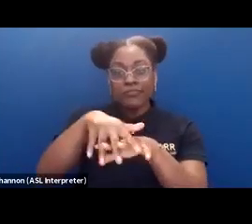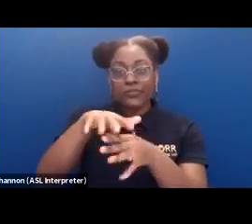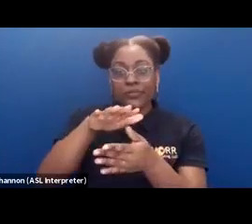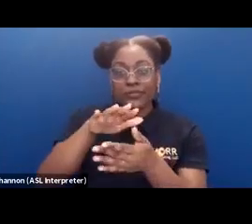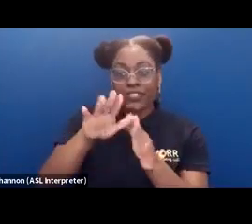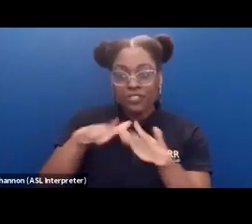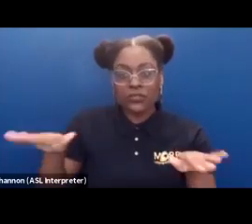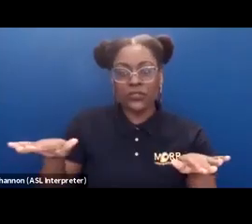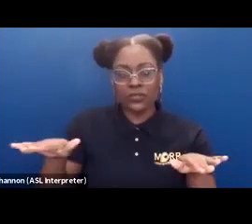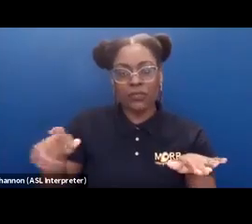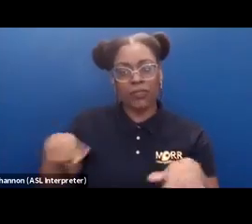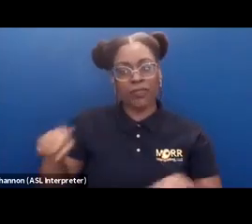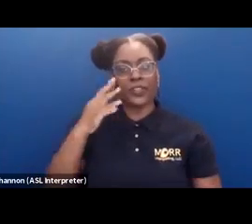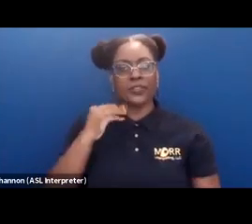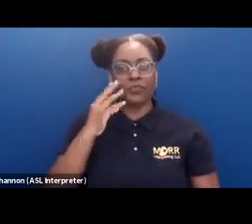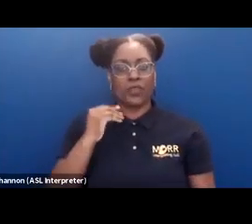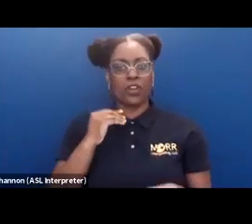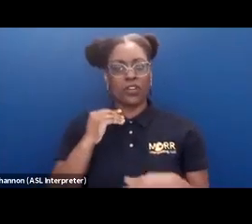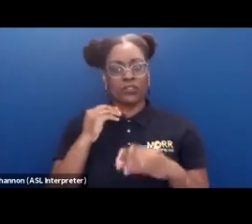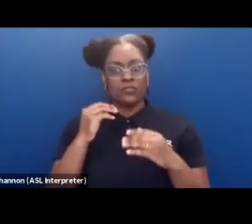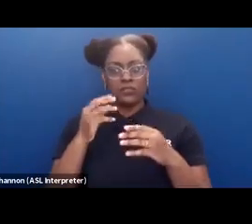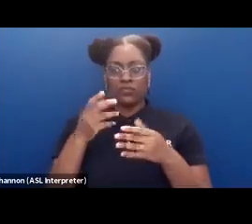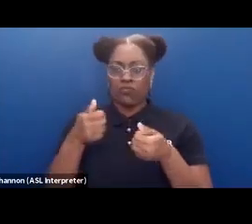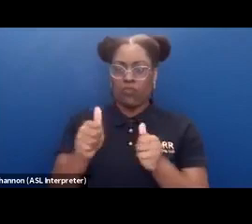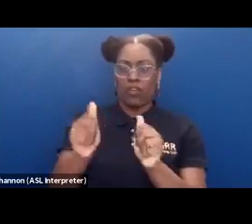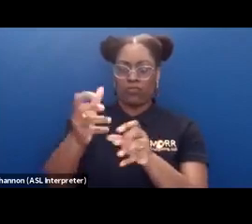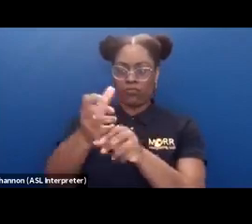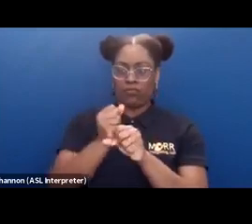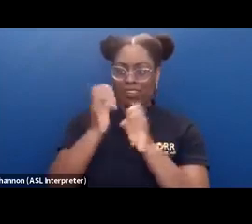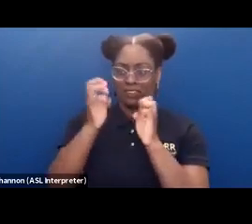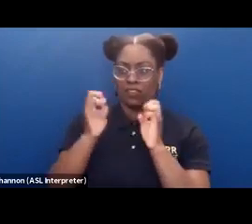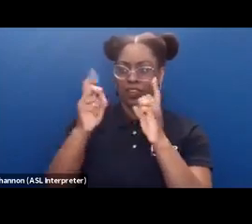of the most brutal, violent contexts.